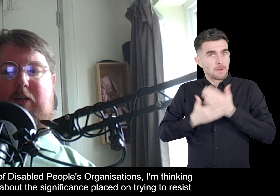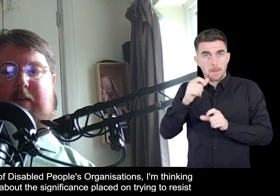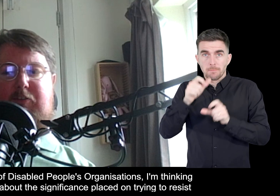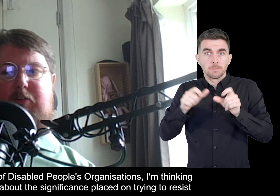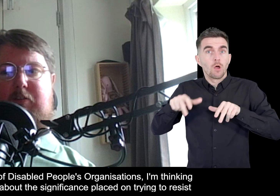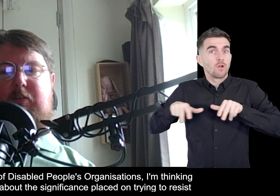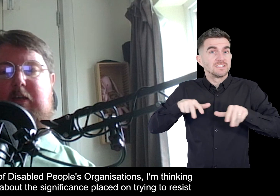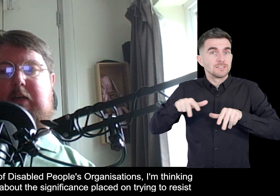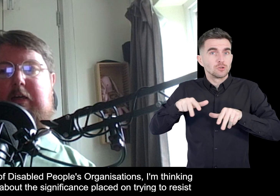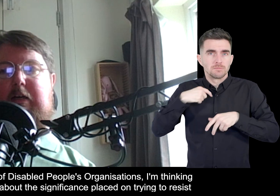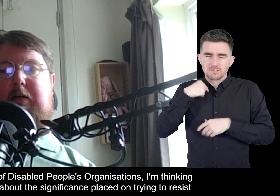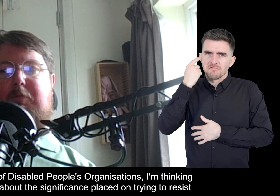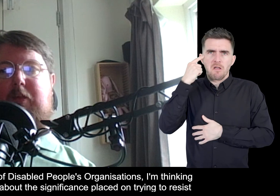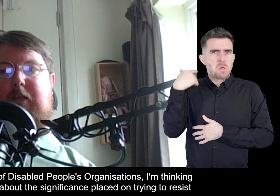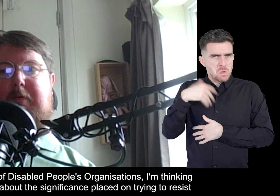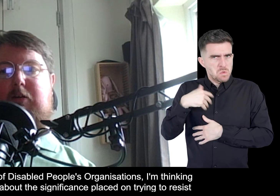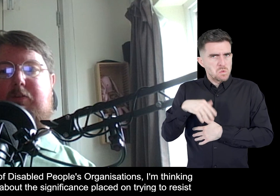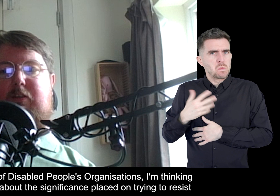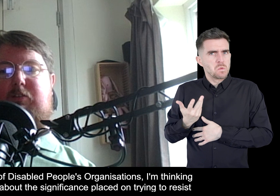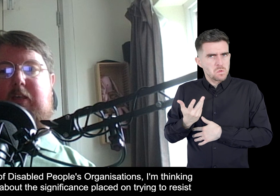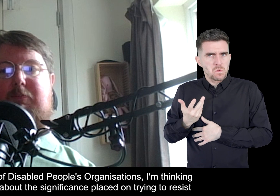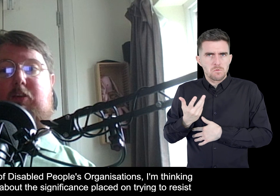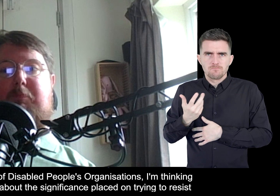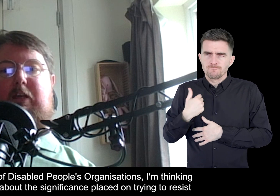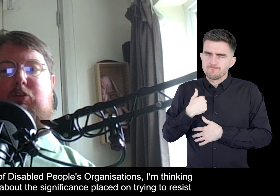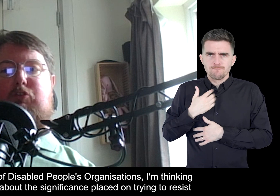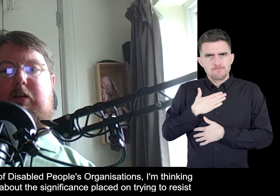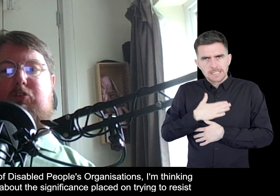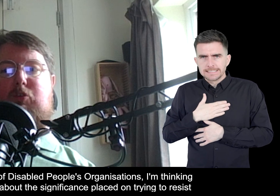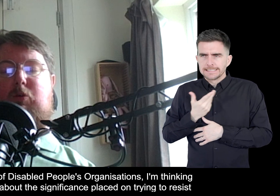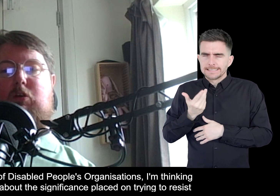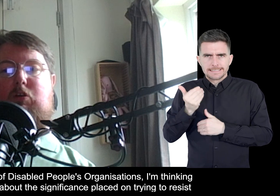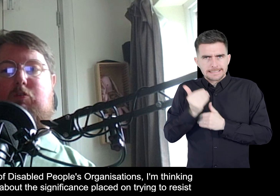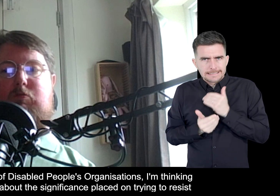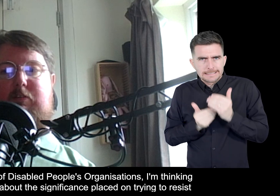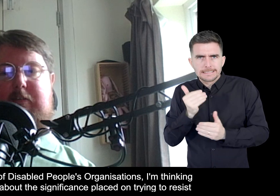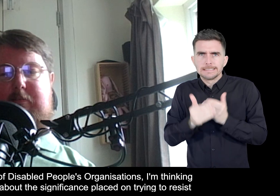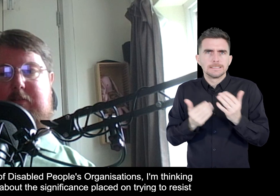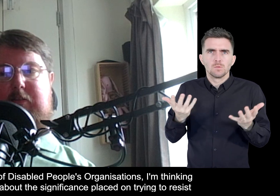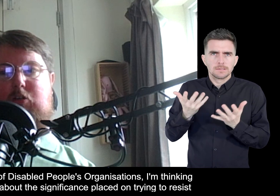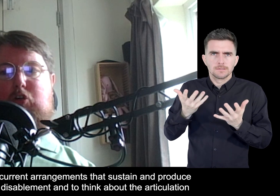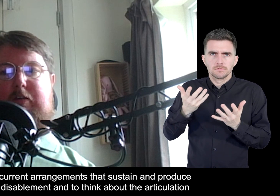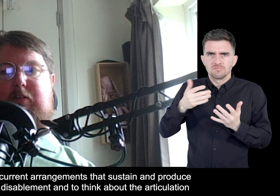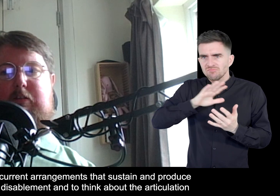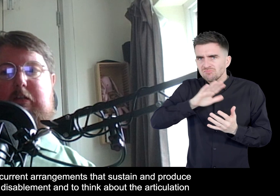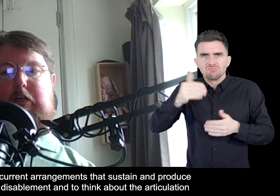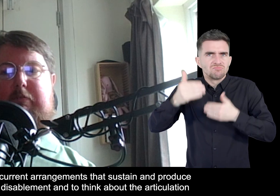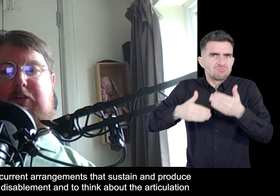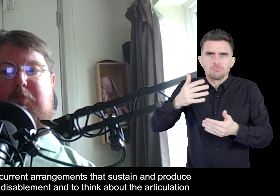people's organizations, I'm thinking about the significance placed on trying to resist